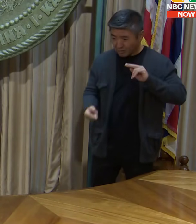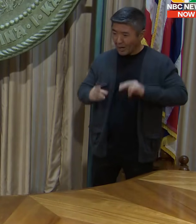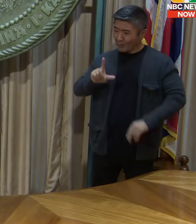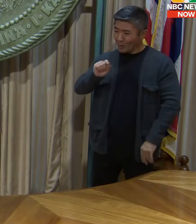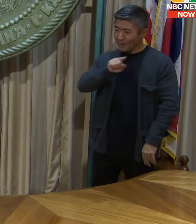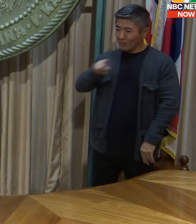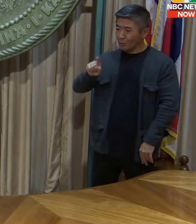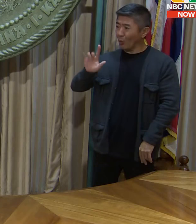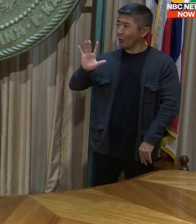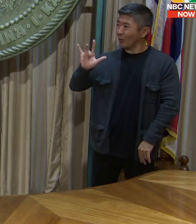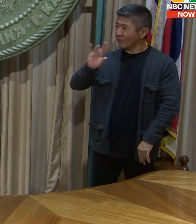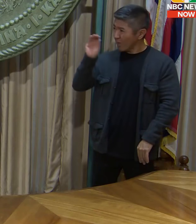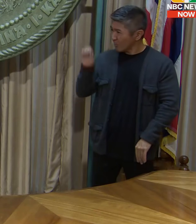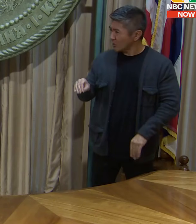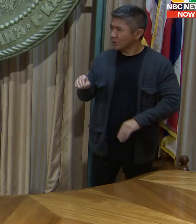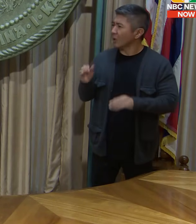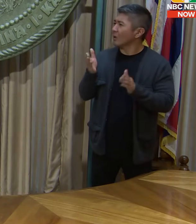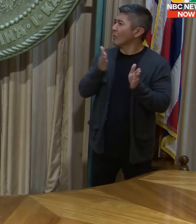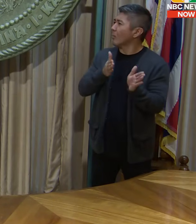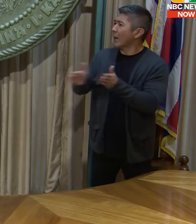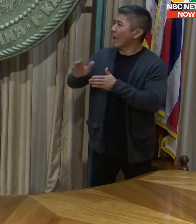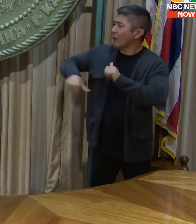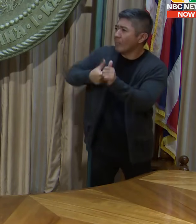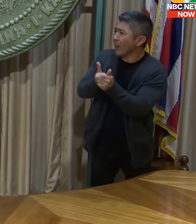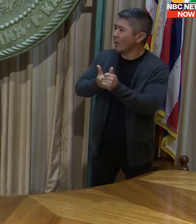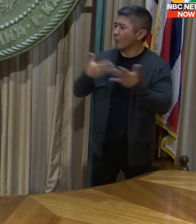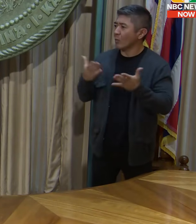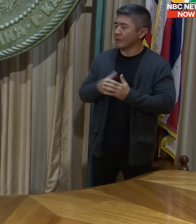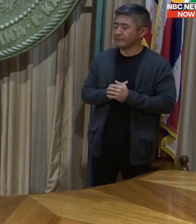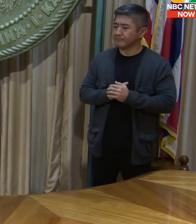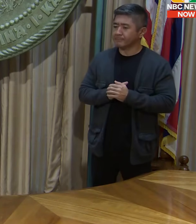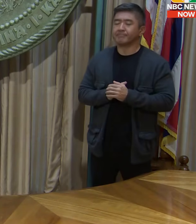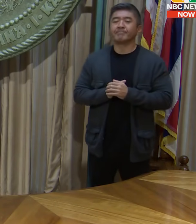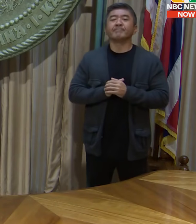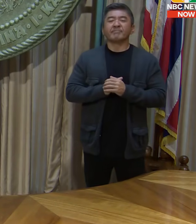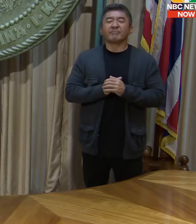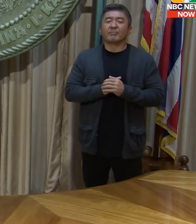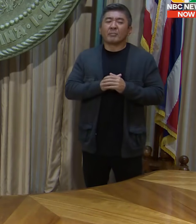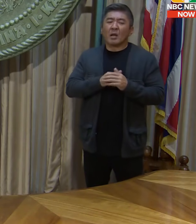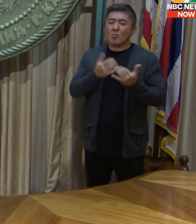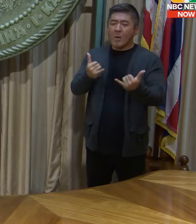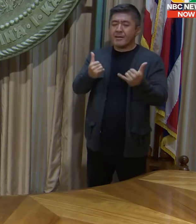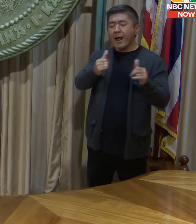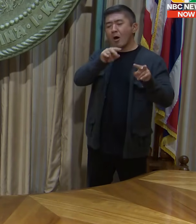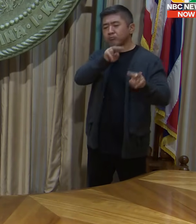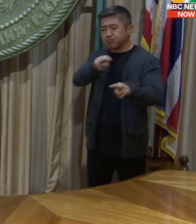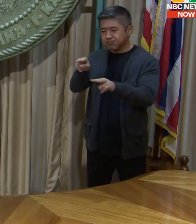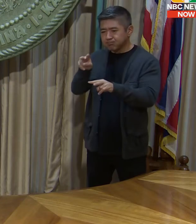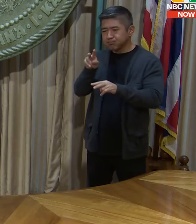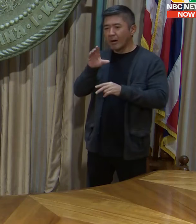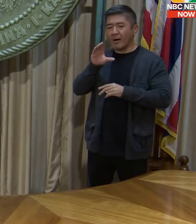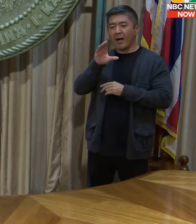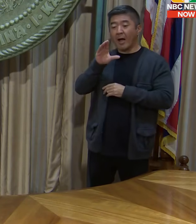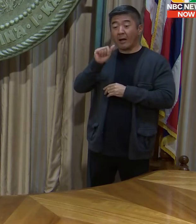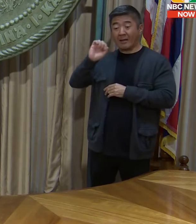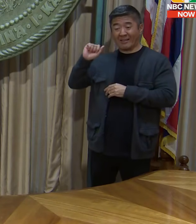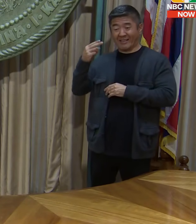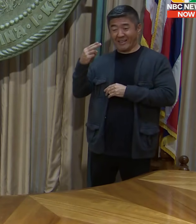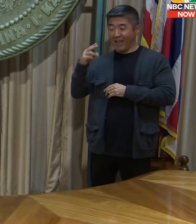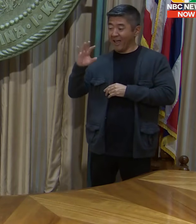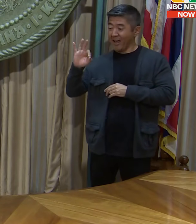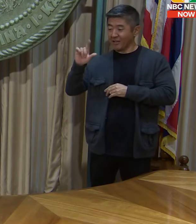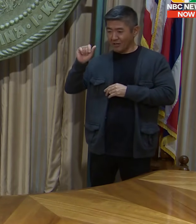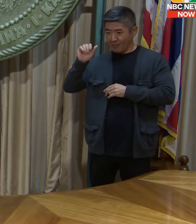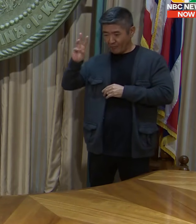you doing to prepare for this decline? We have been looking at the cash flow for the state. Tax